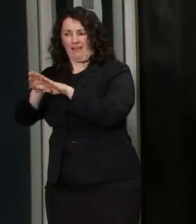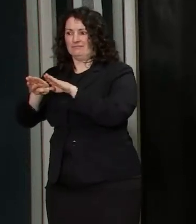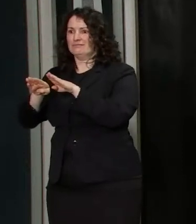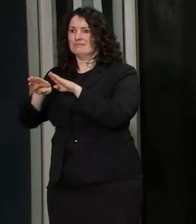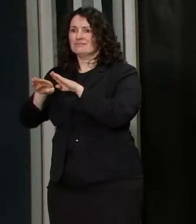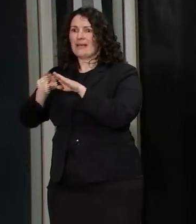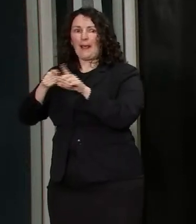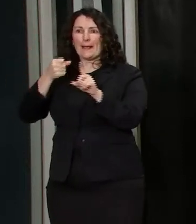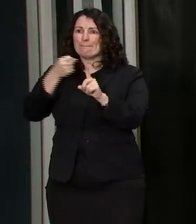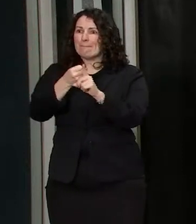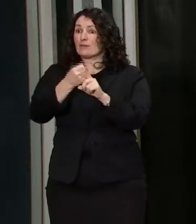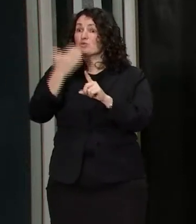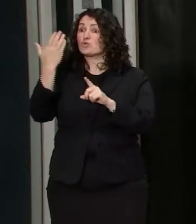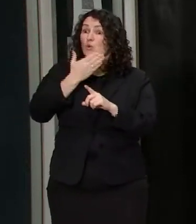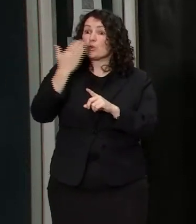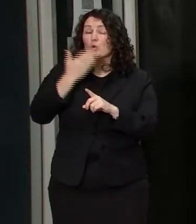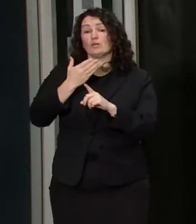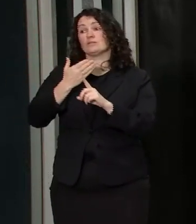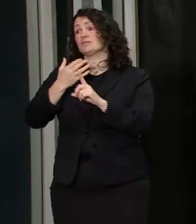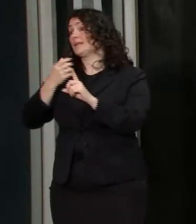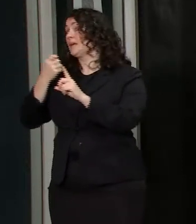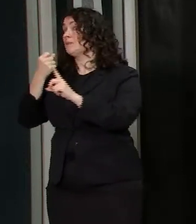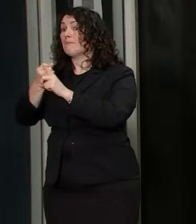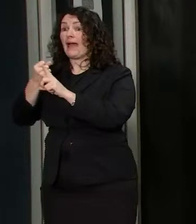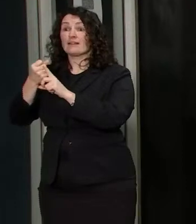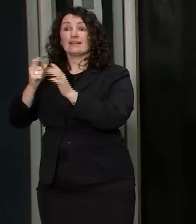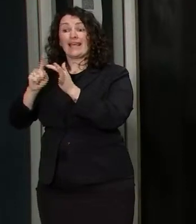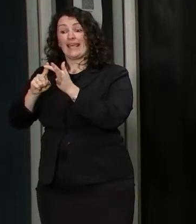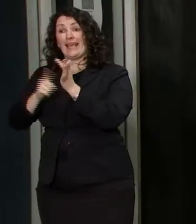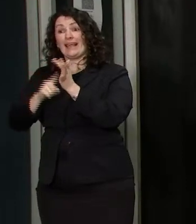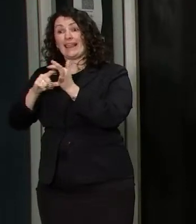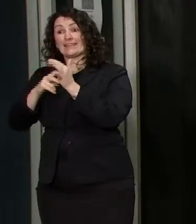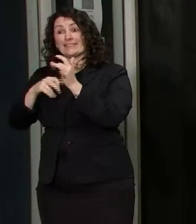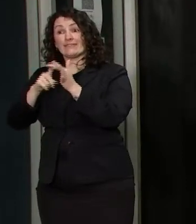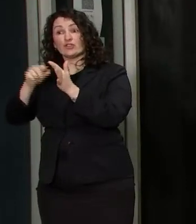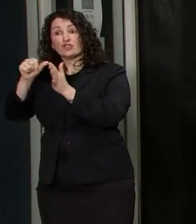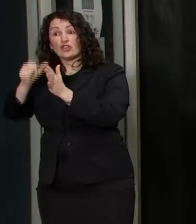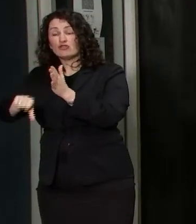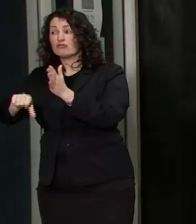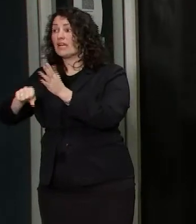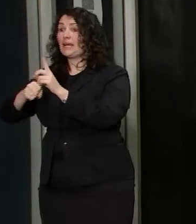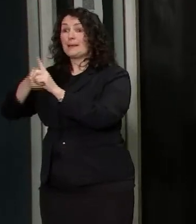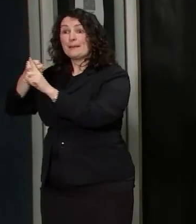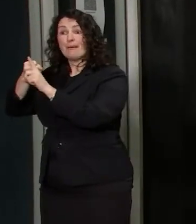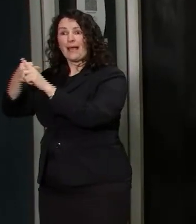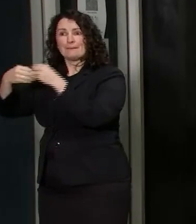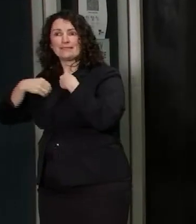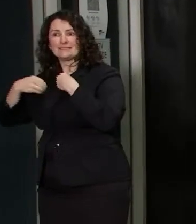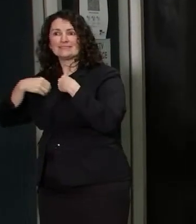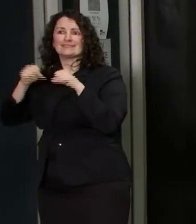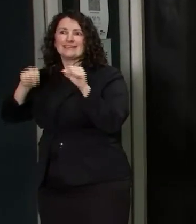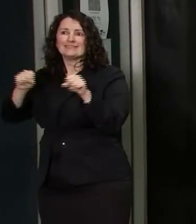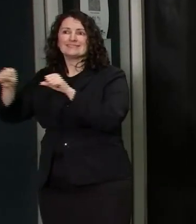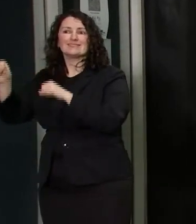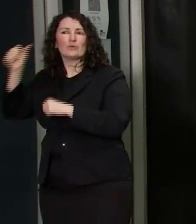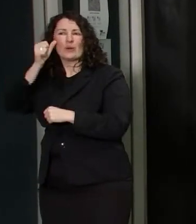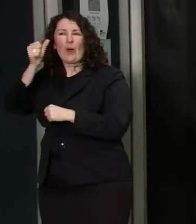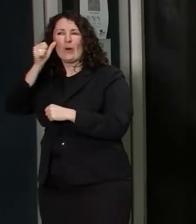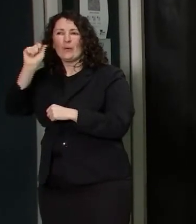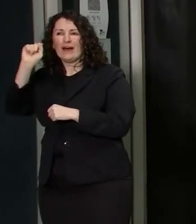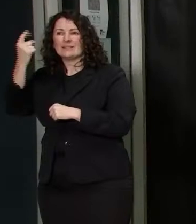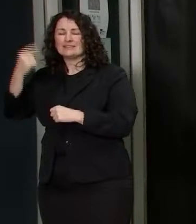surgery attended to. That is our priority, but you can't ignore the public health